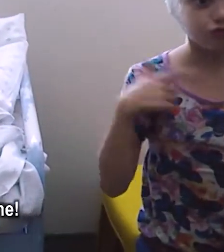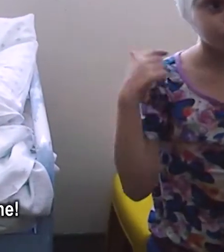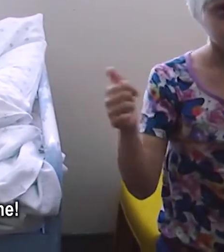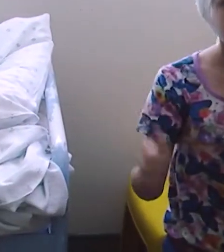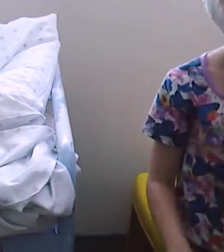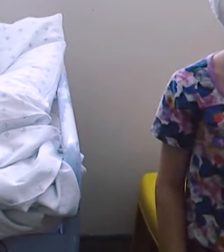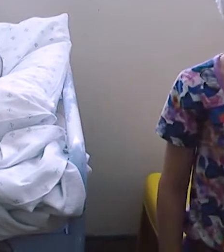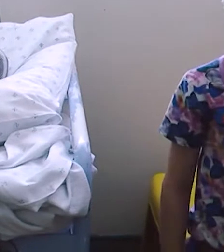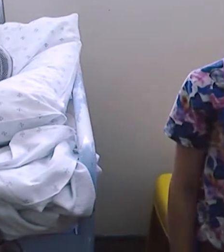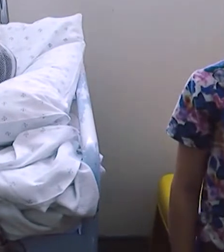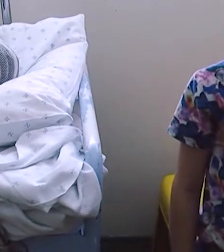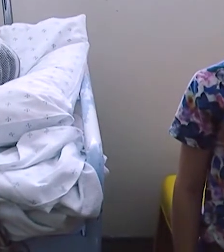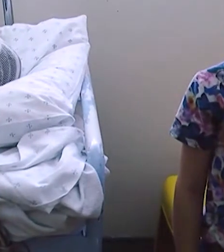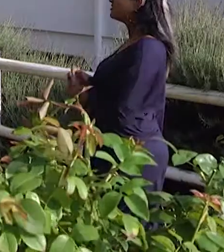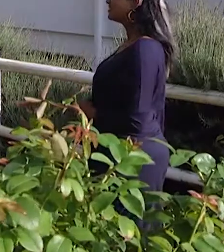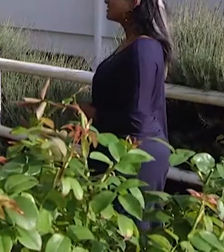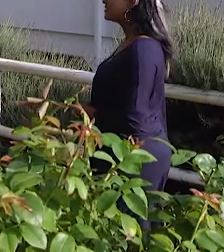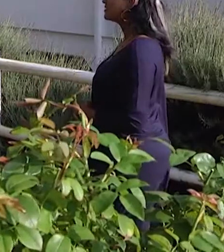I'm fine.